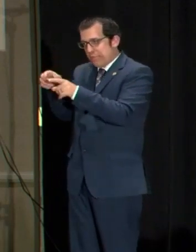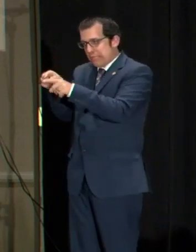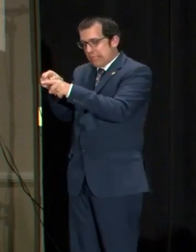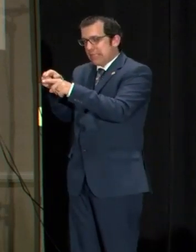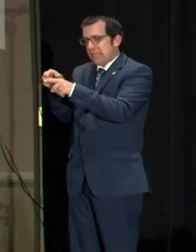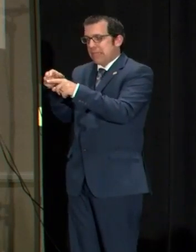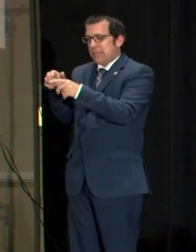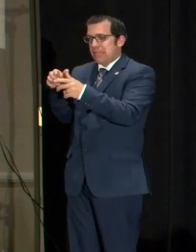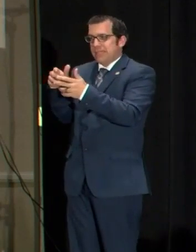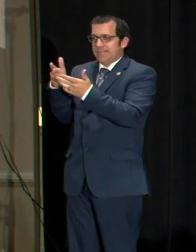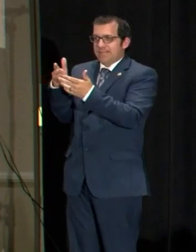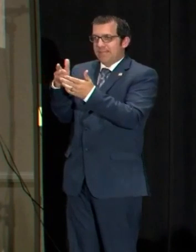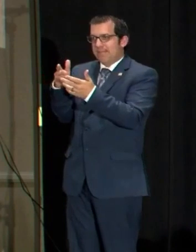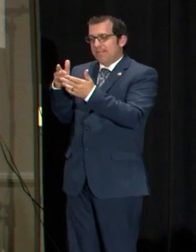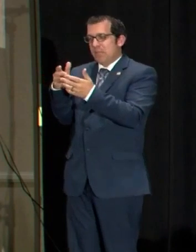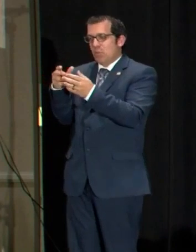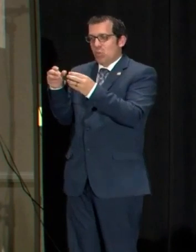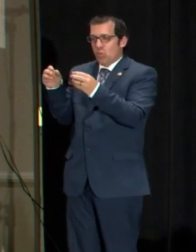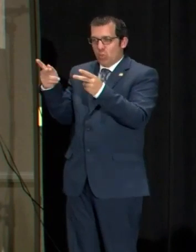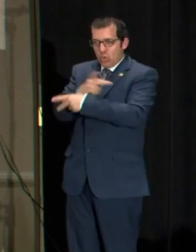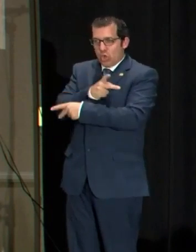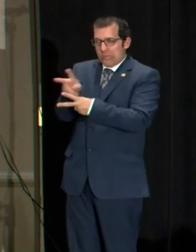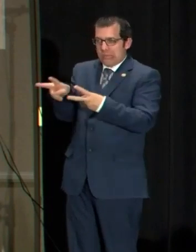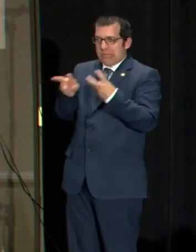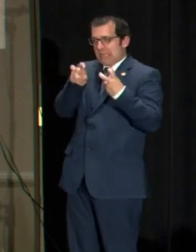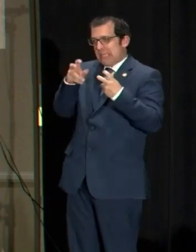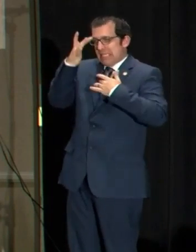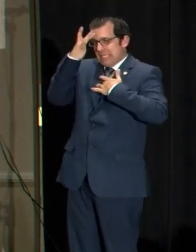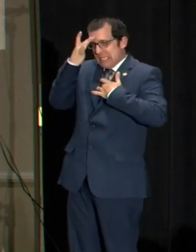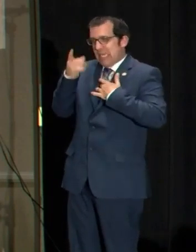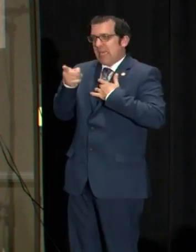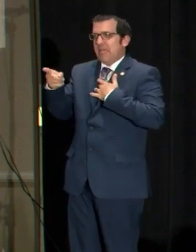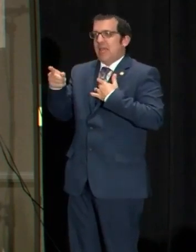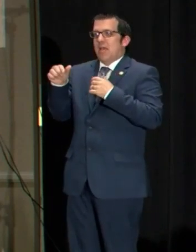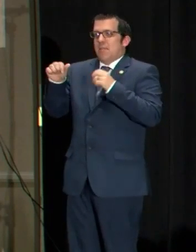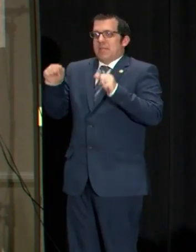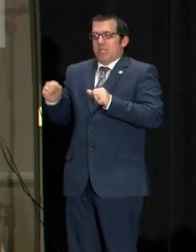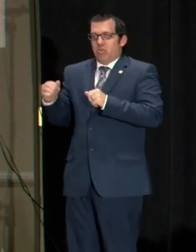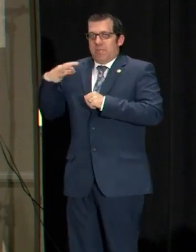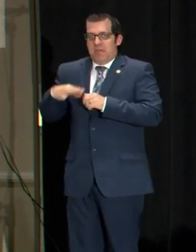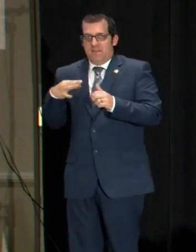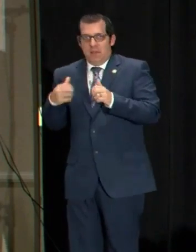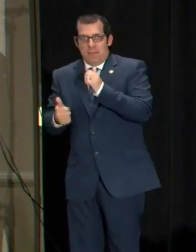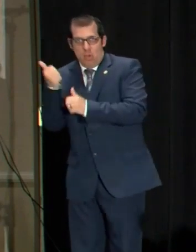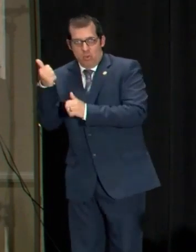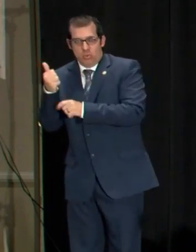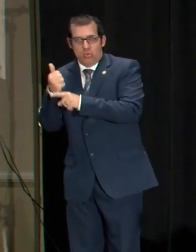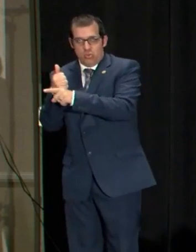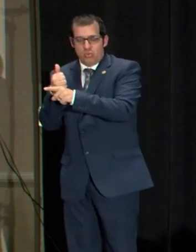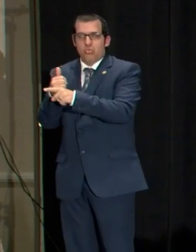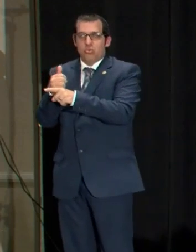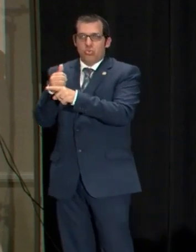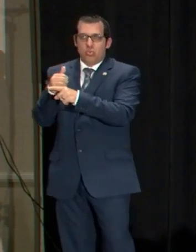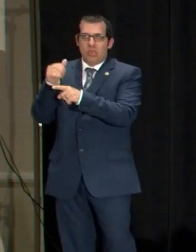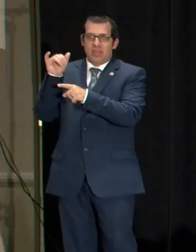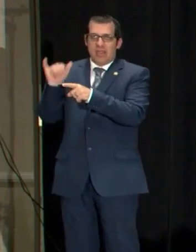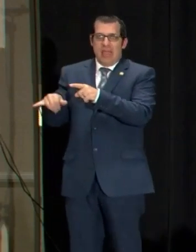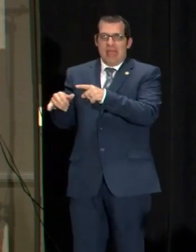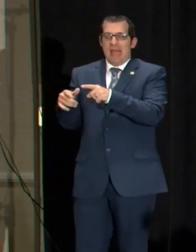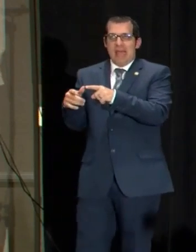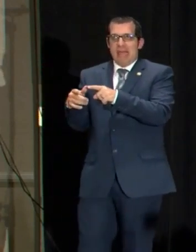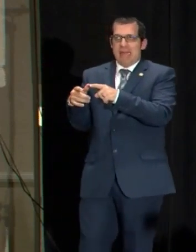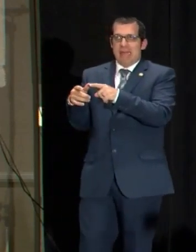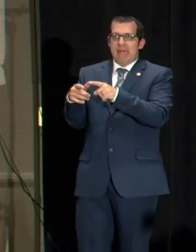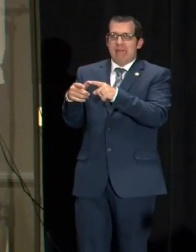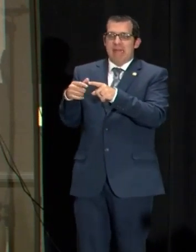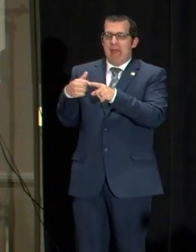are the sickest and are most likely to benefit from it. And so that's I don't think